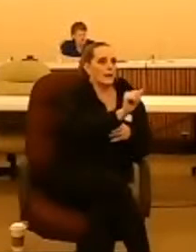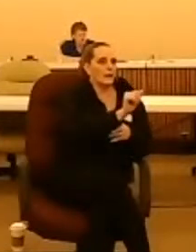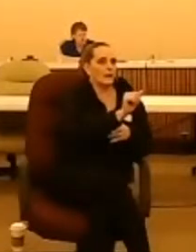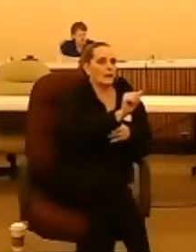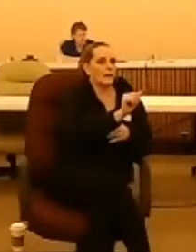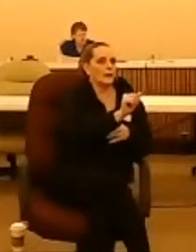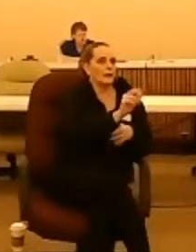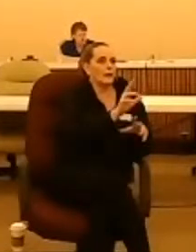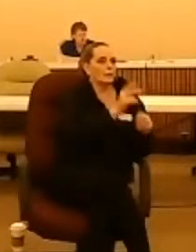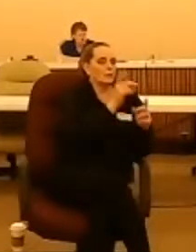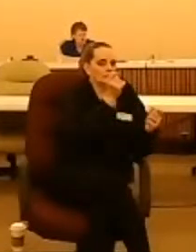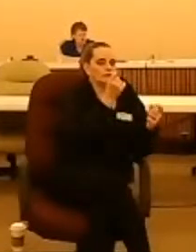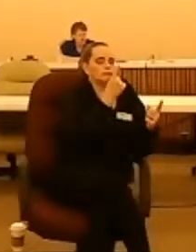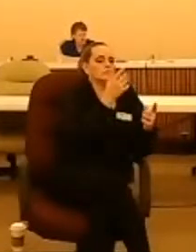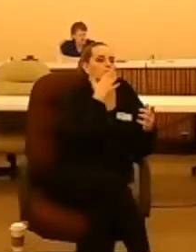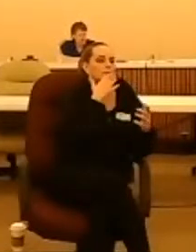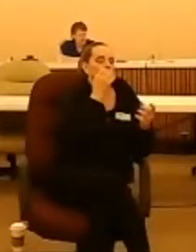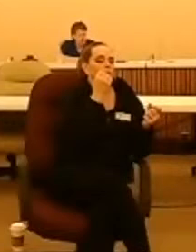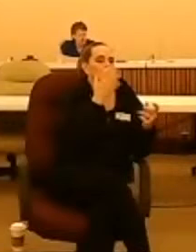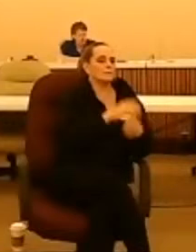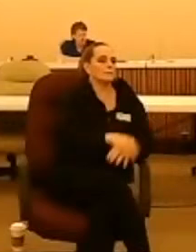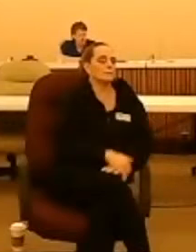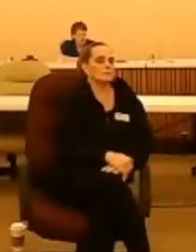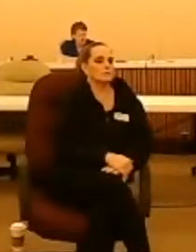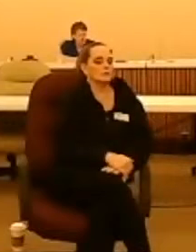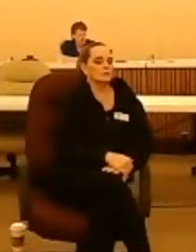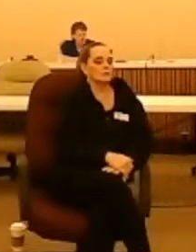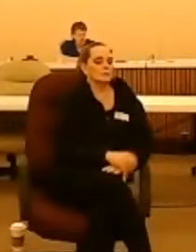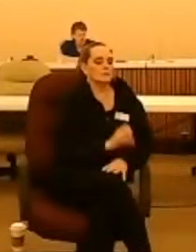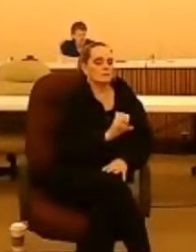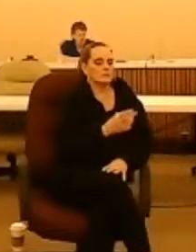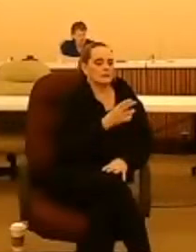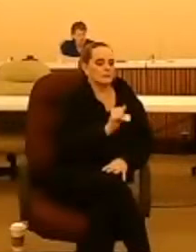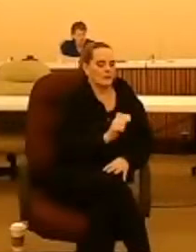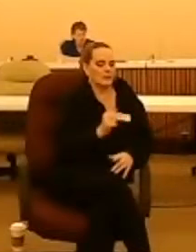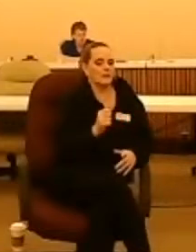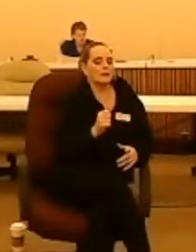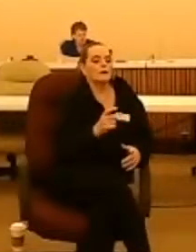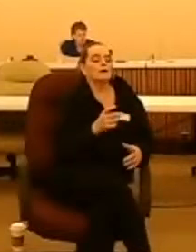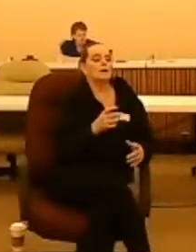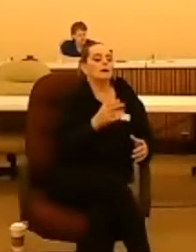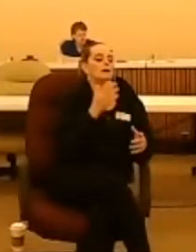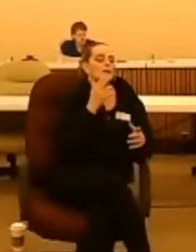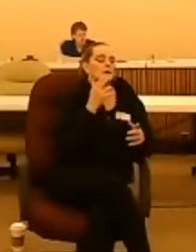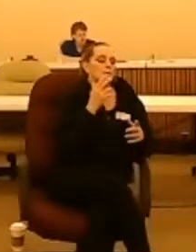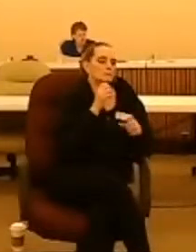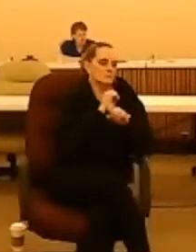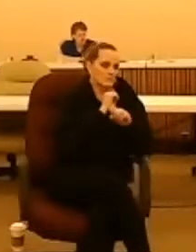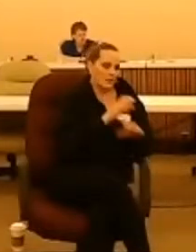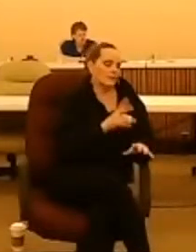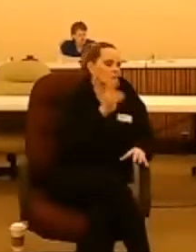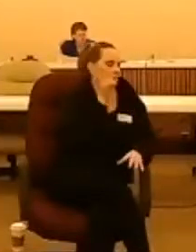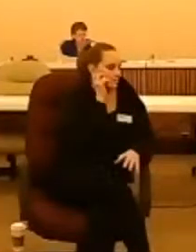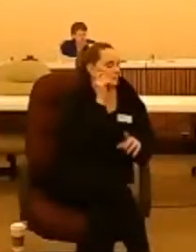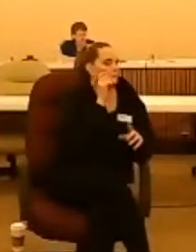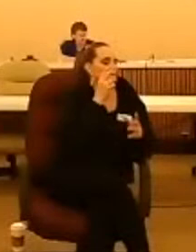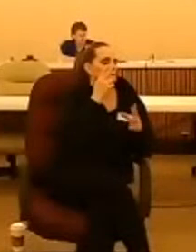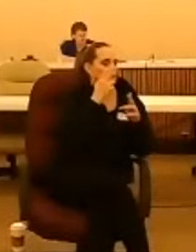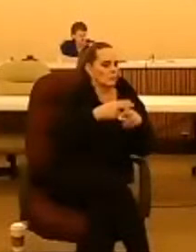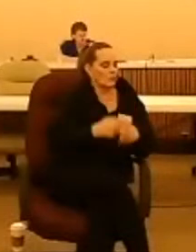Nope, understood. Thank you very much. You bet. Okay, hearing nothing further, please call the